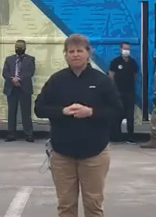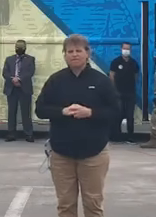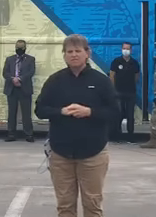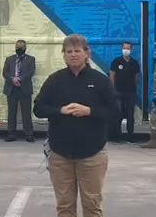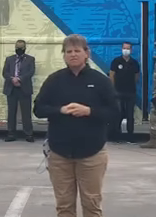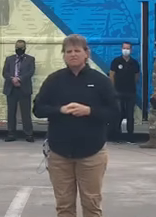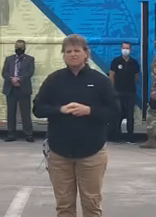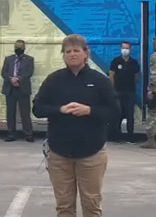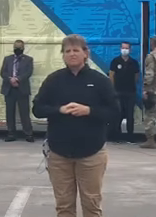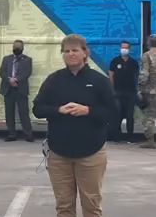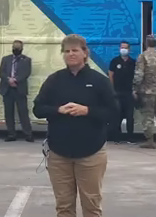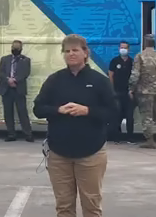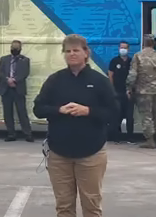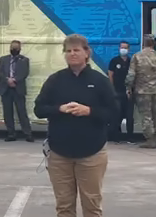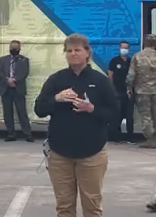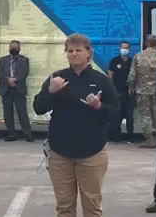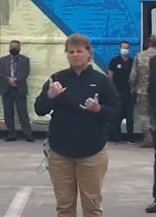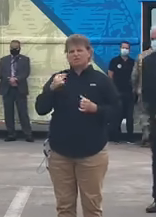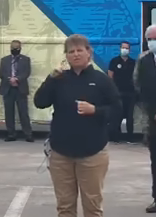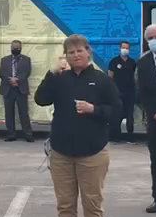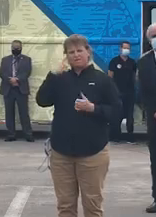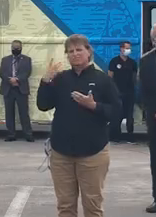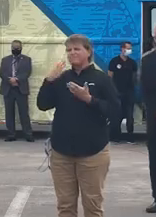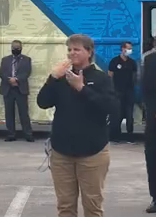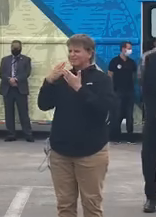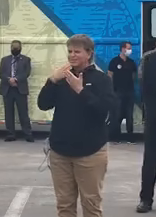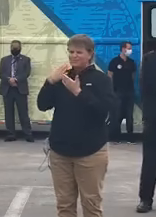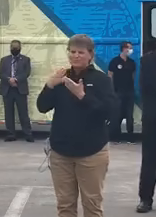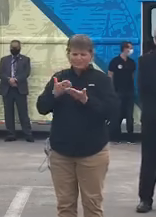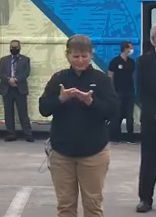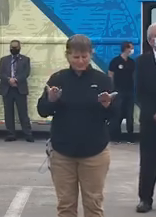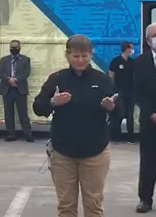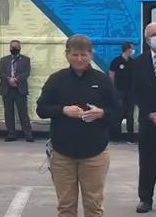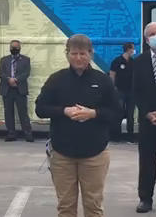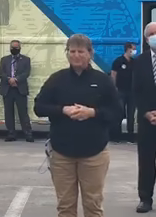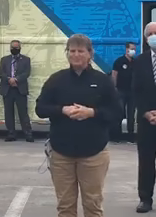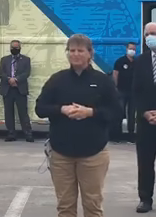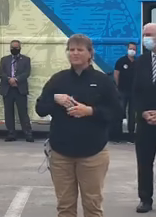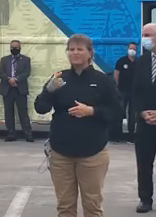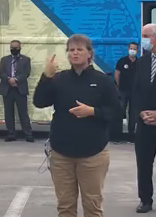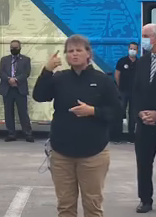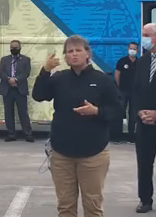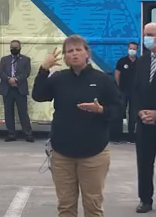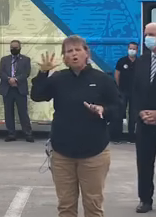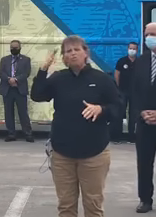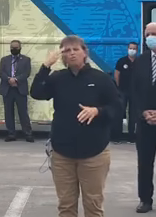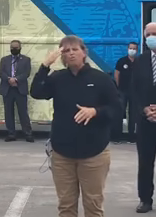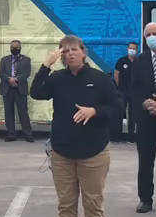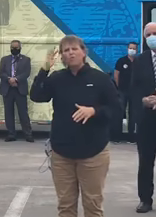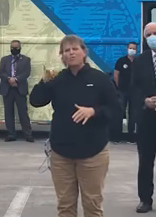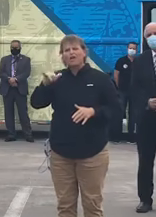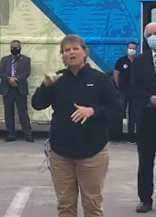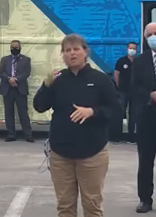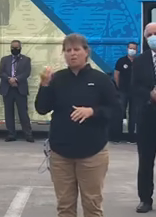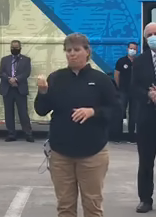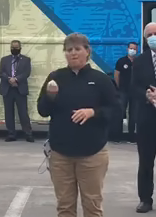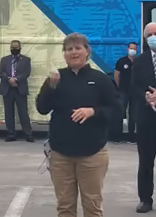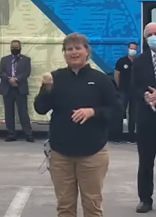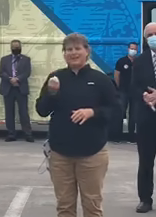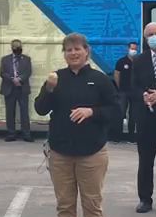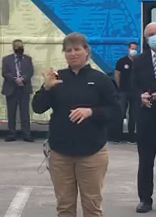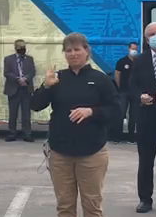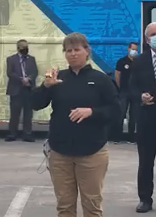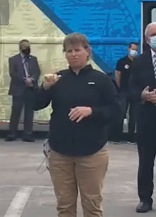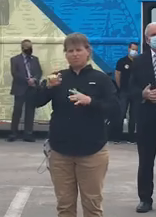Well, thanks to everybody. As I think many of you know, Monday, Florida started phase 1 of our